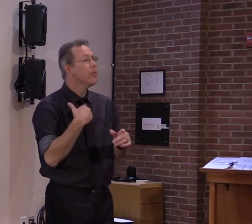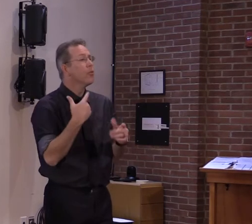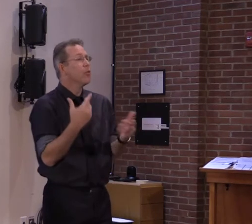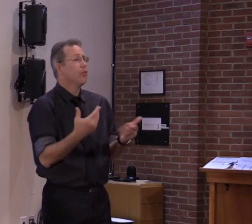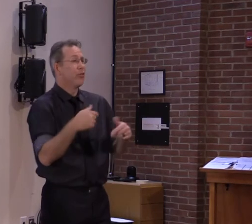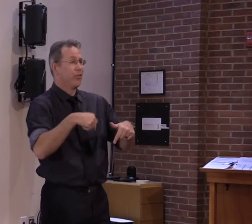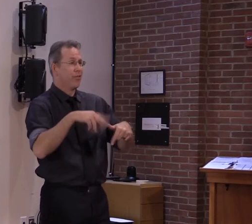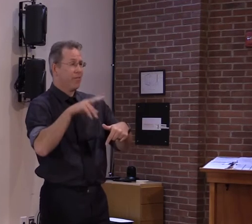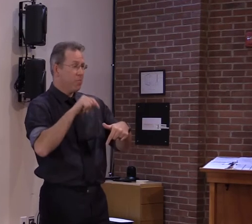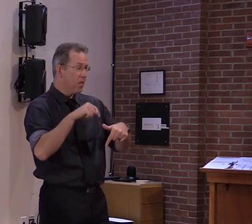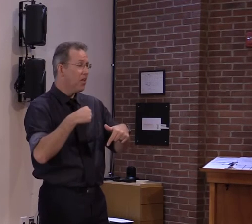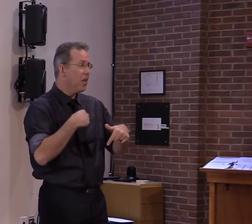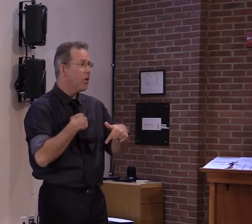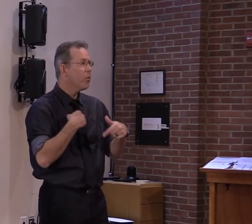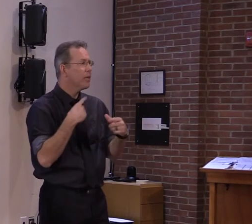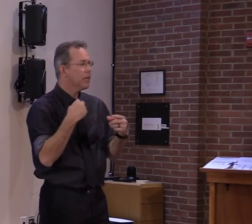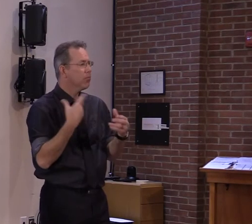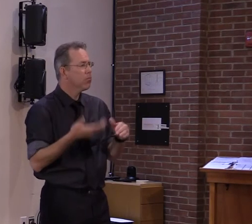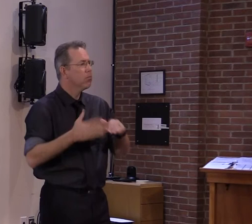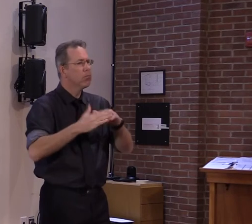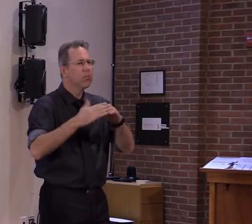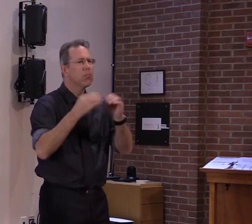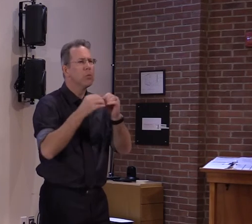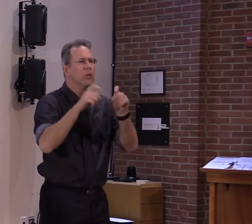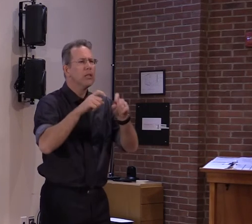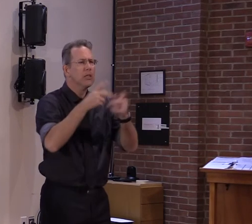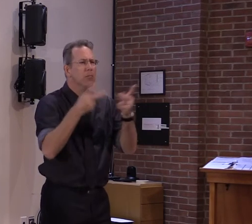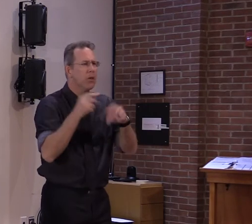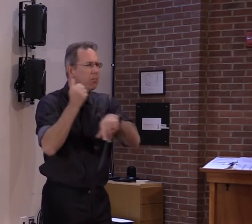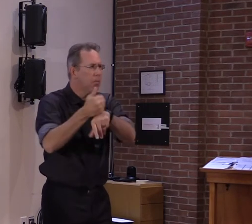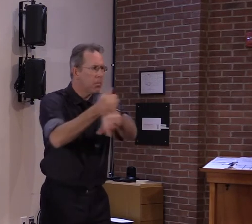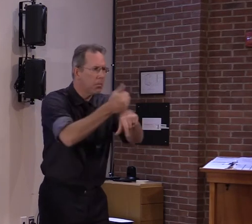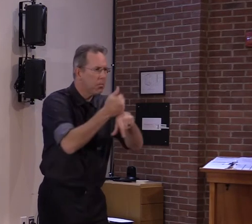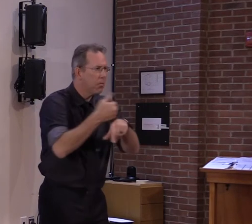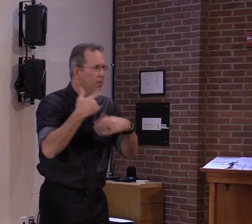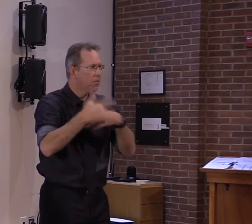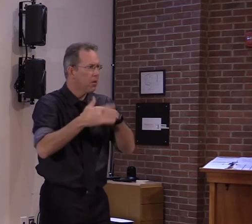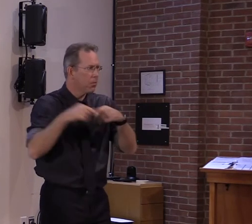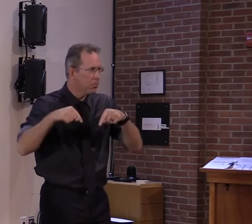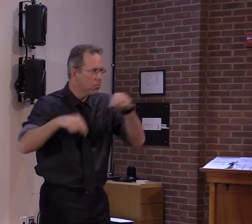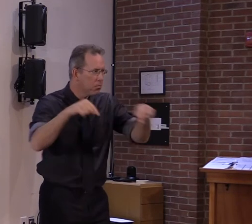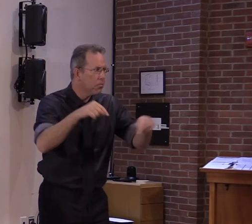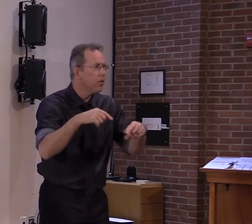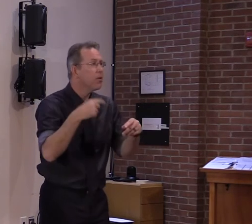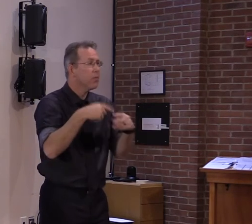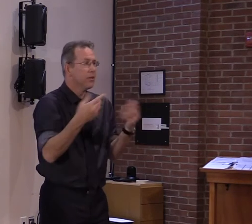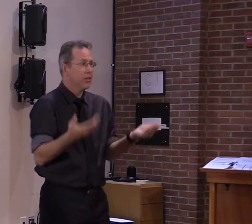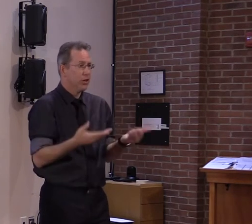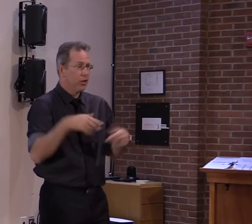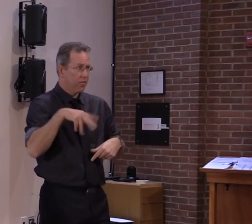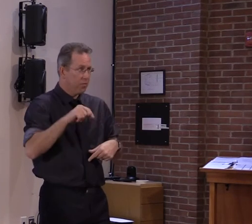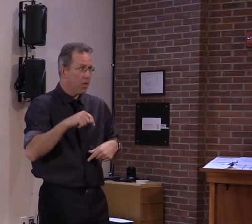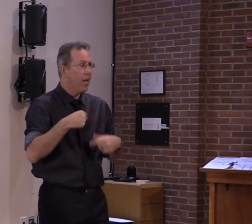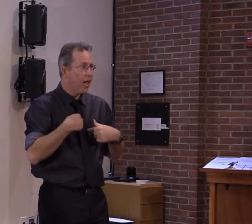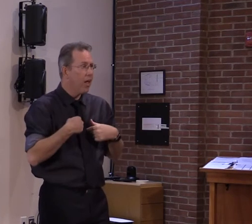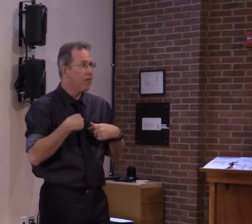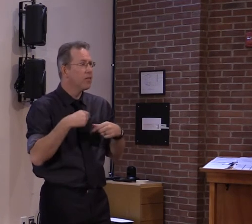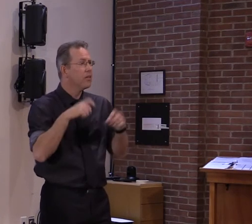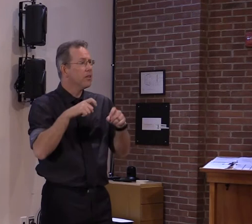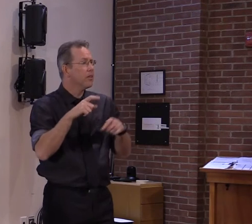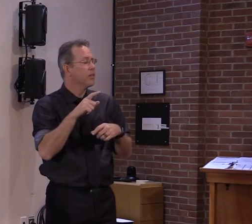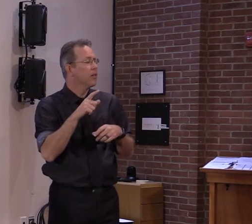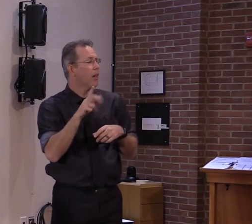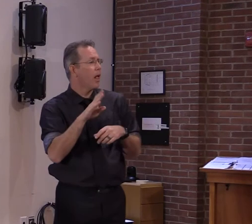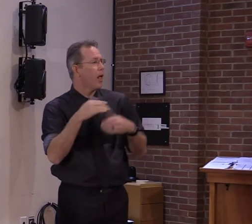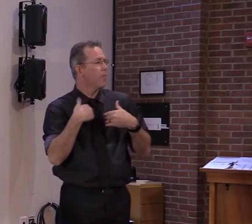testing through the state of Vermont, and we have a state lab here in the state of Vermont that does a